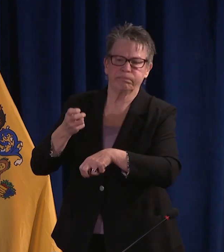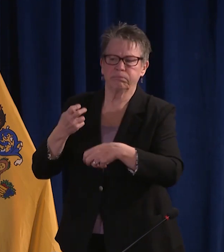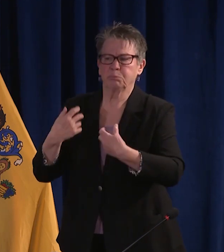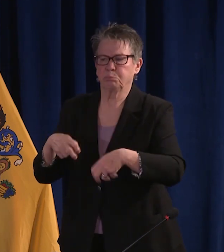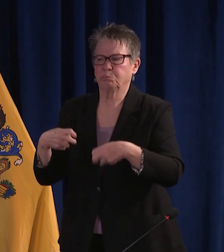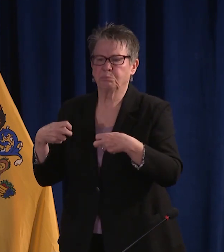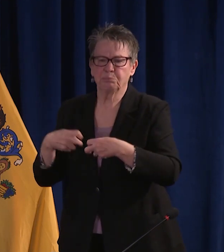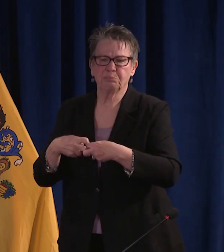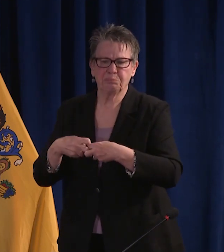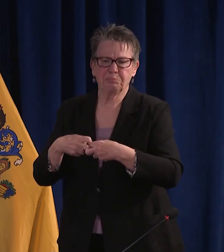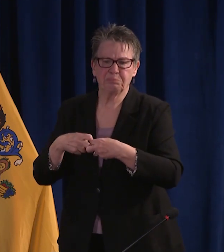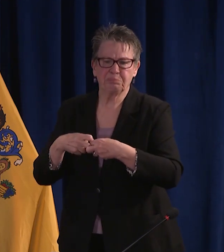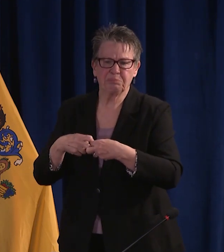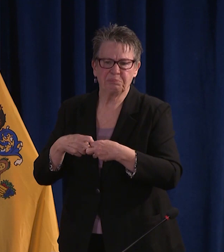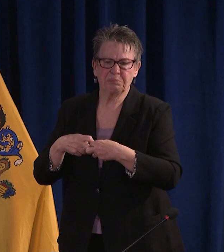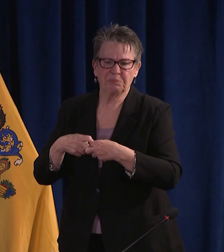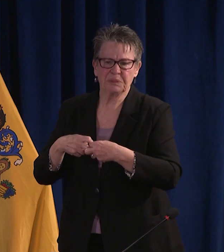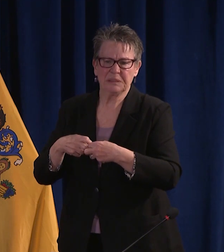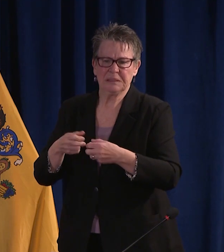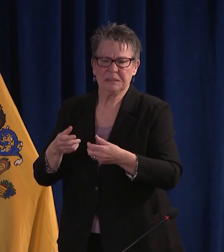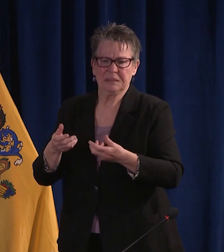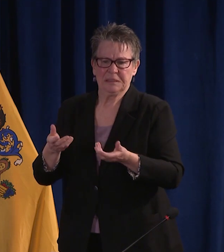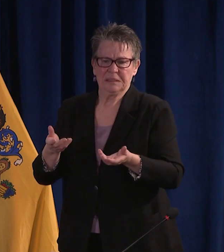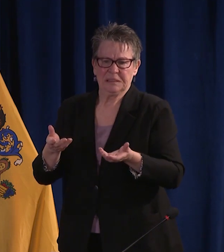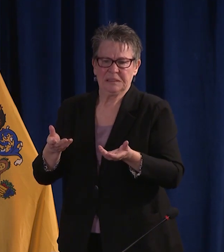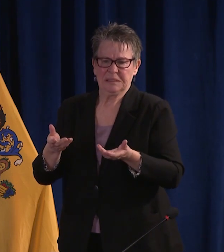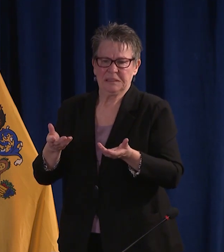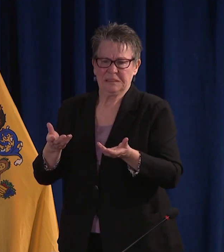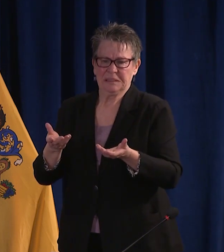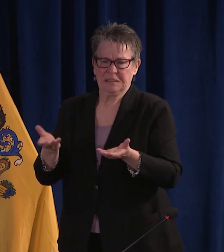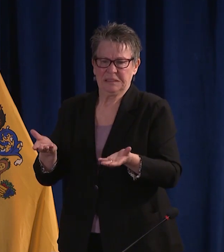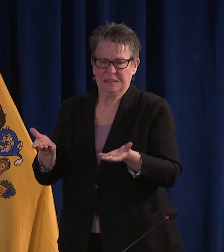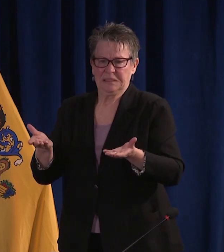Jersey. Our entire economic team, from my